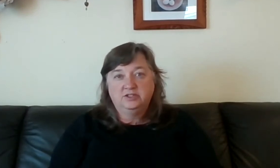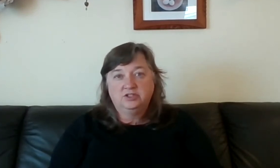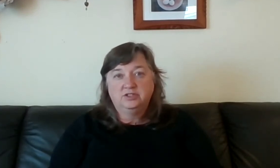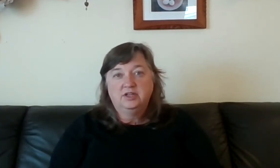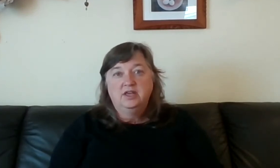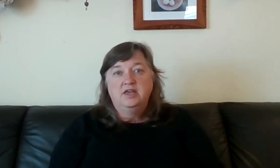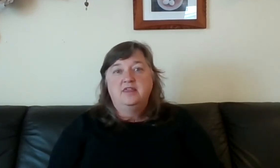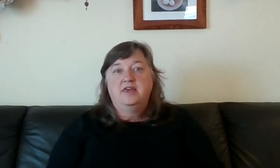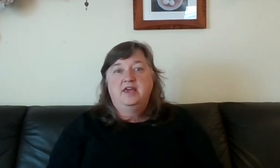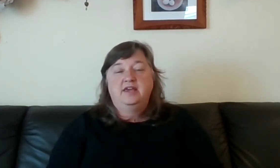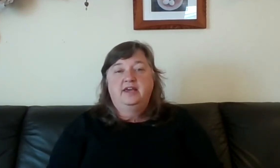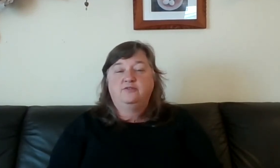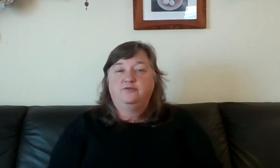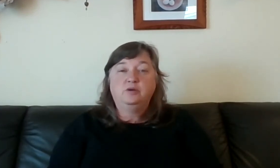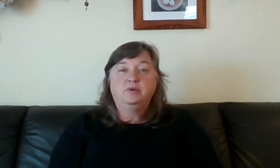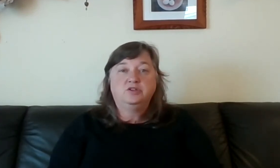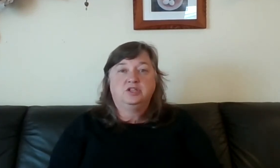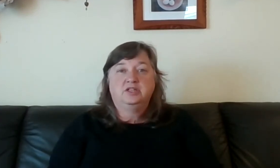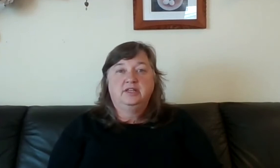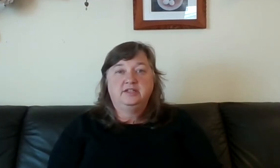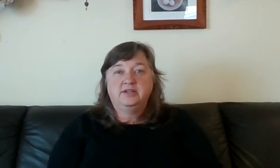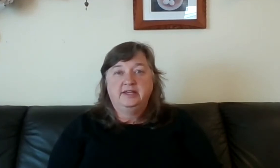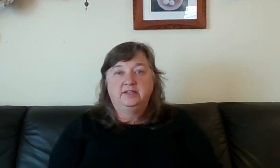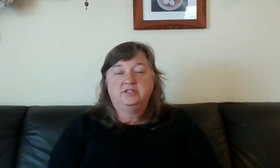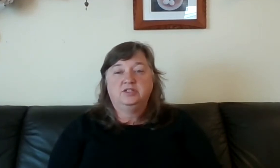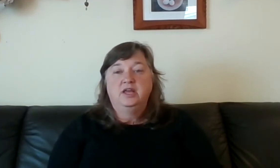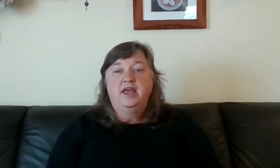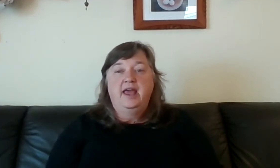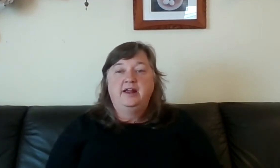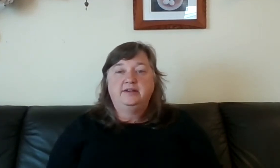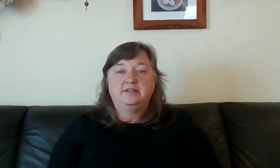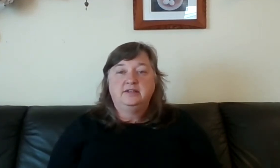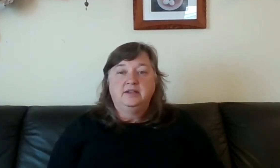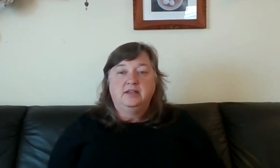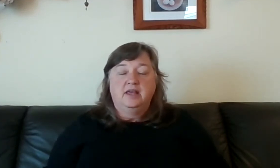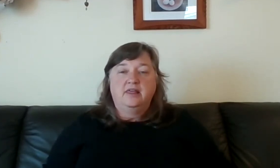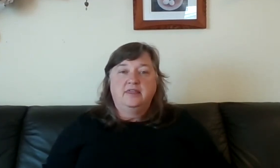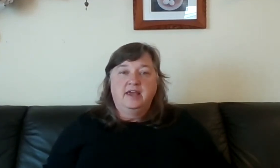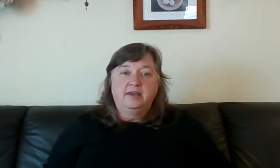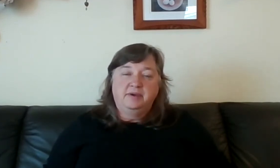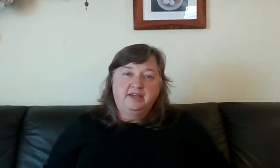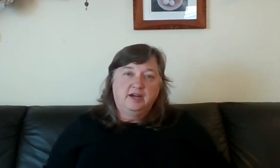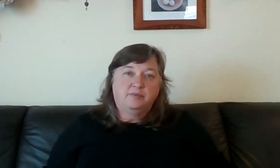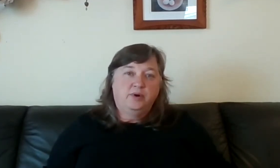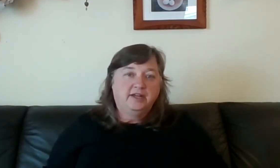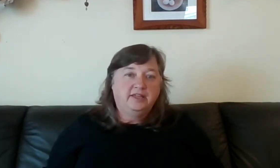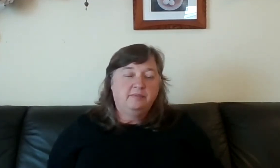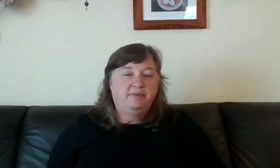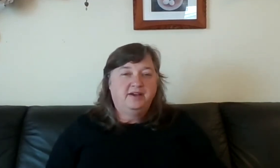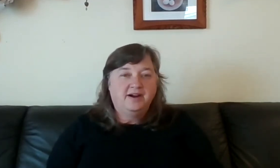English, they get full immersion into English and they pick it up quickly